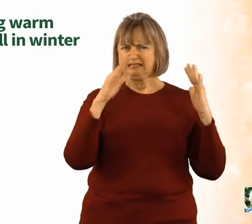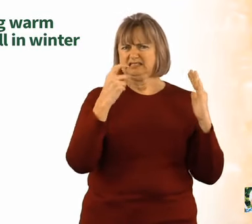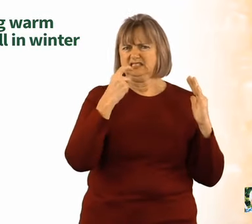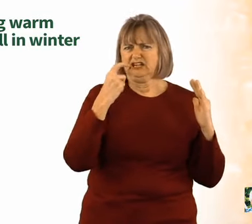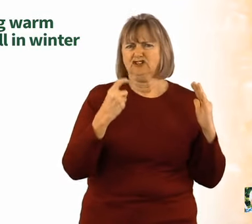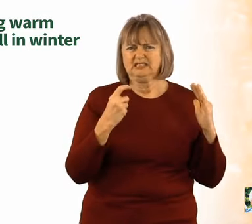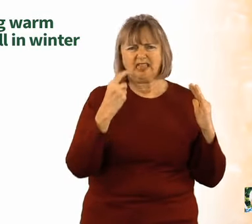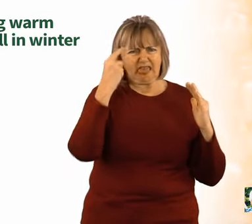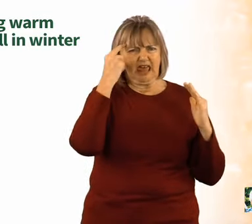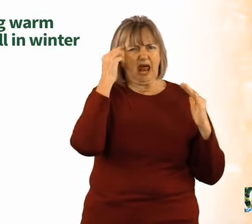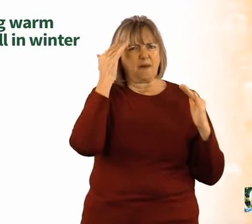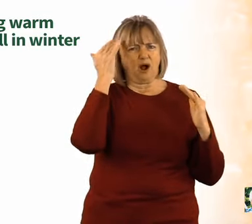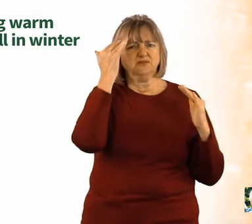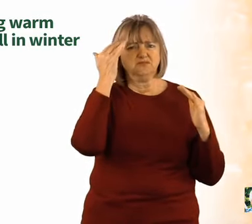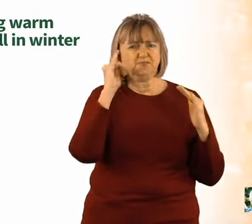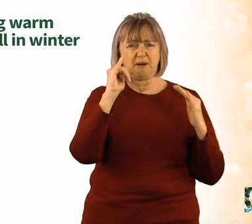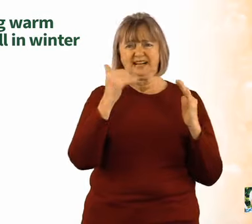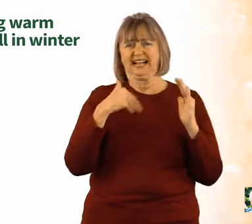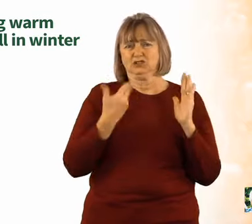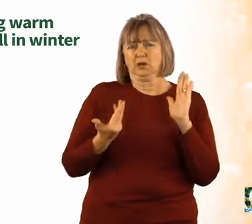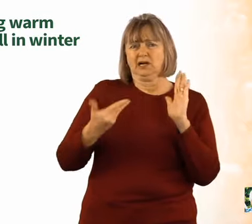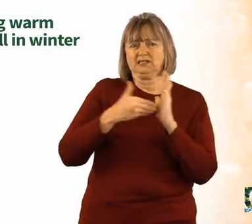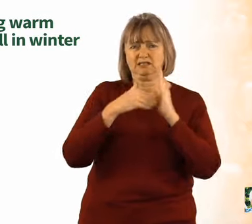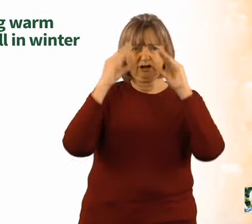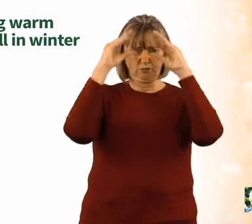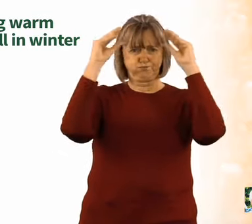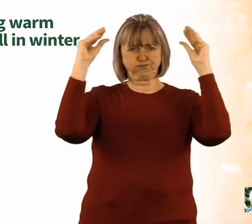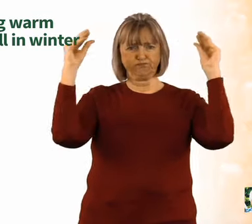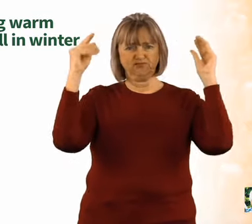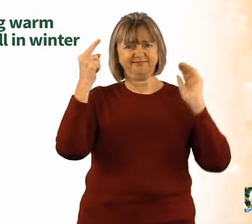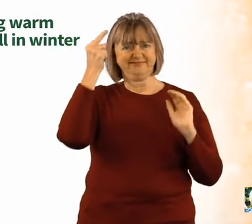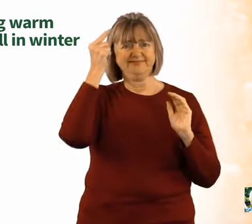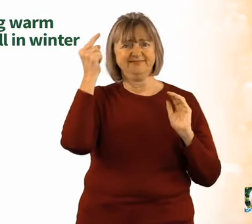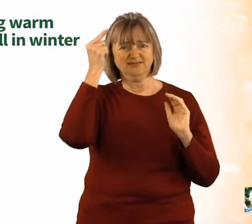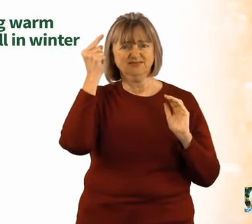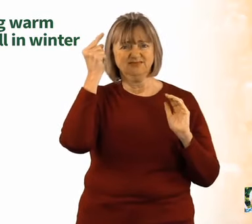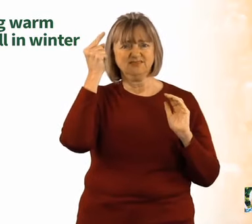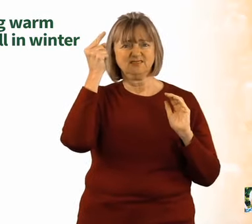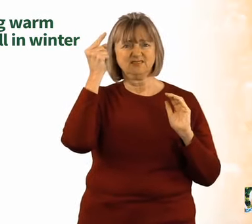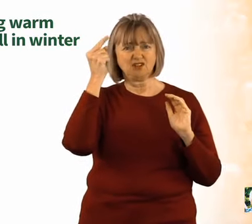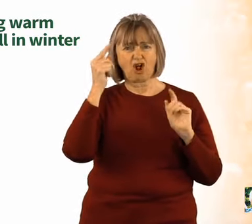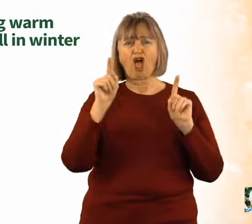Consider putting insulation in ceiling spaces and sealing windows and doors of drafts.